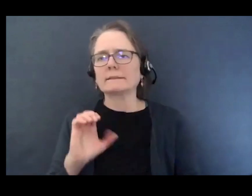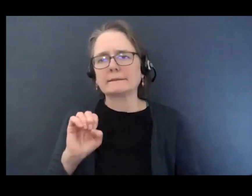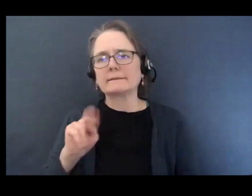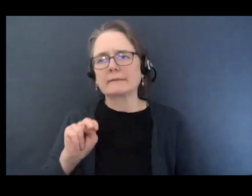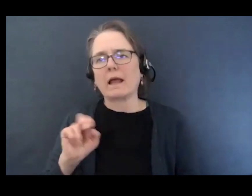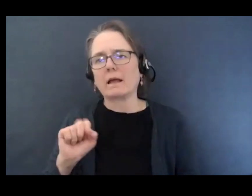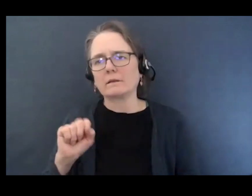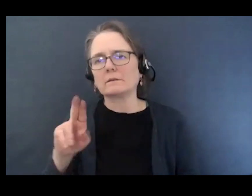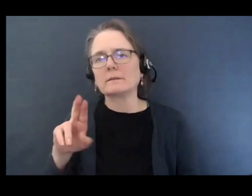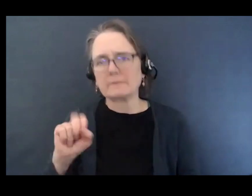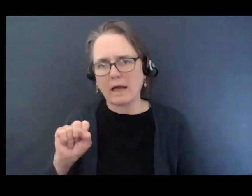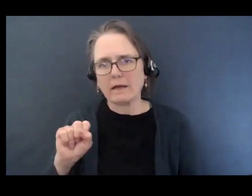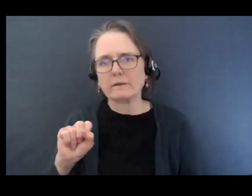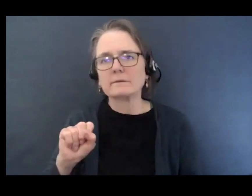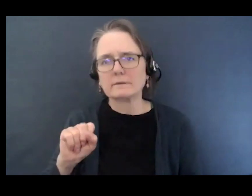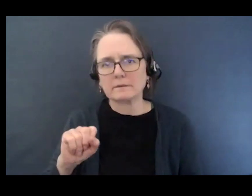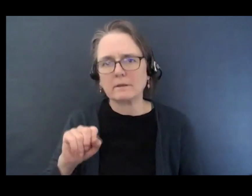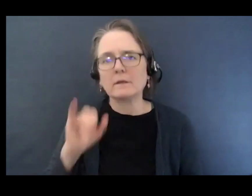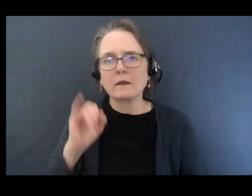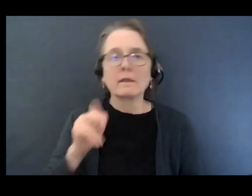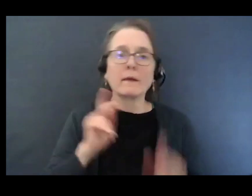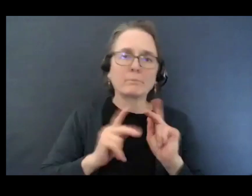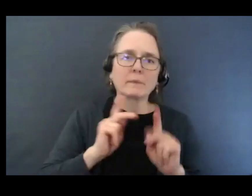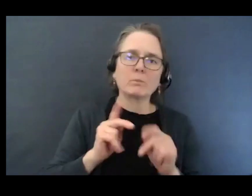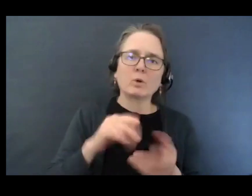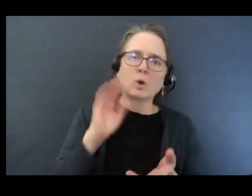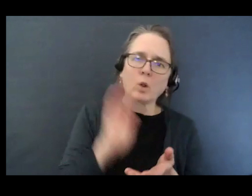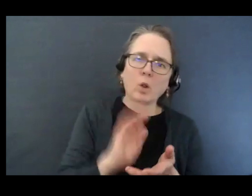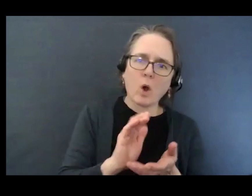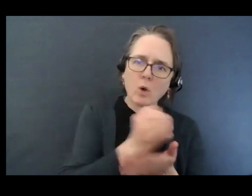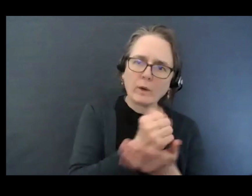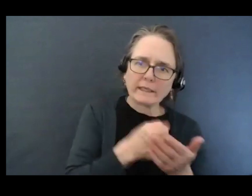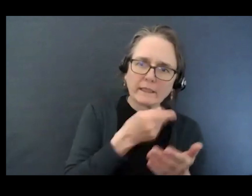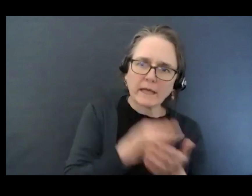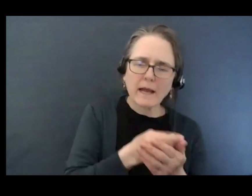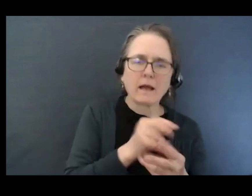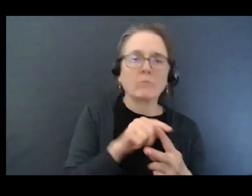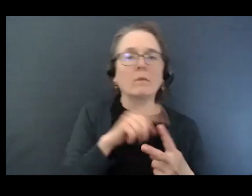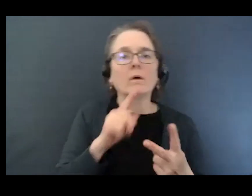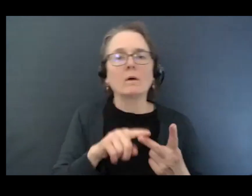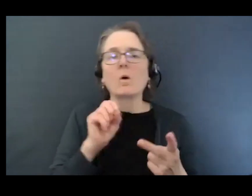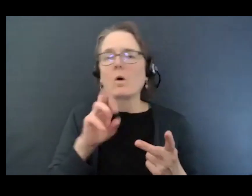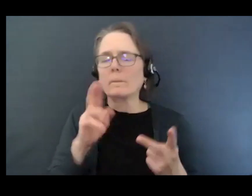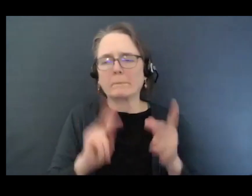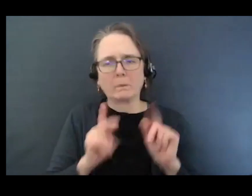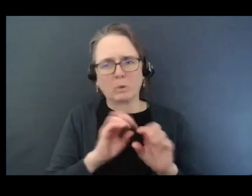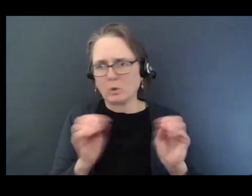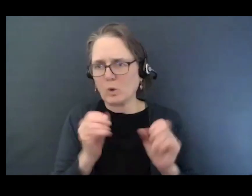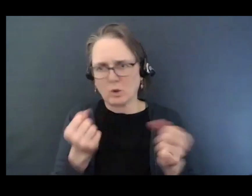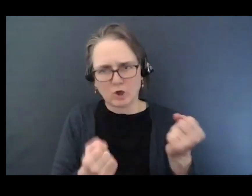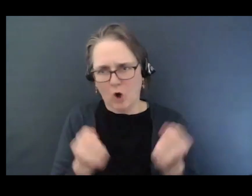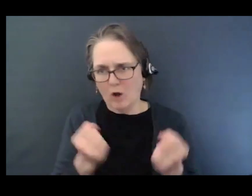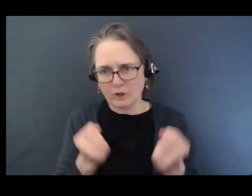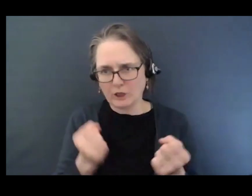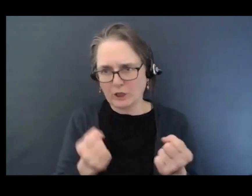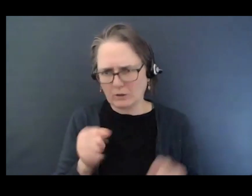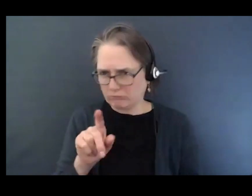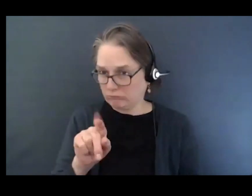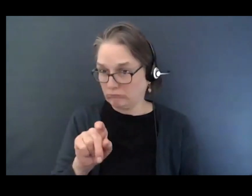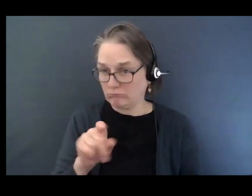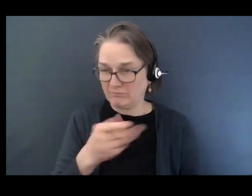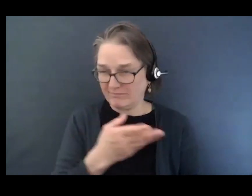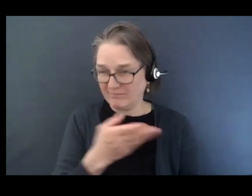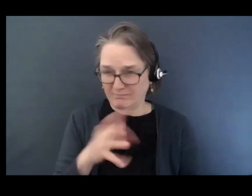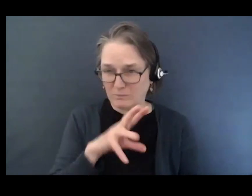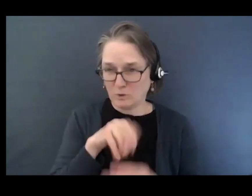low income or who have low access to car ownership in each like locale? So if we were to,